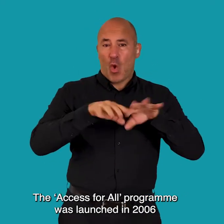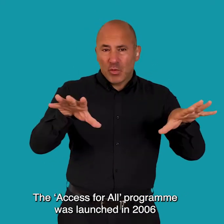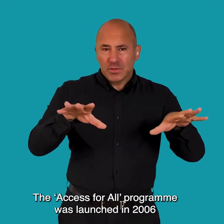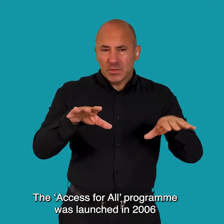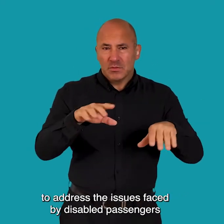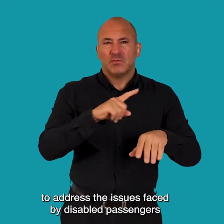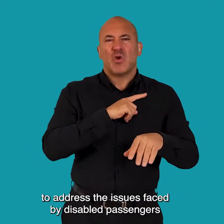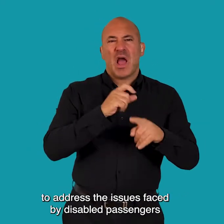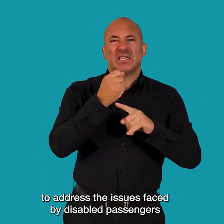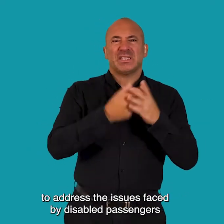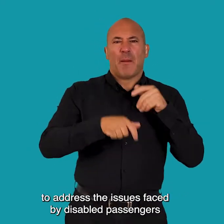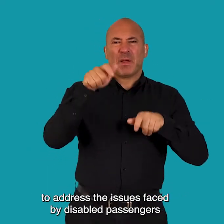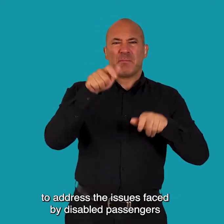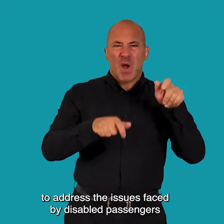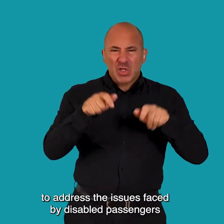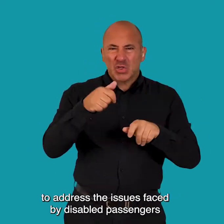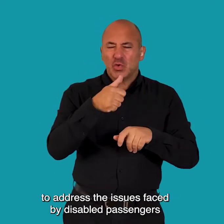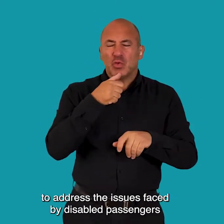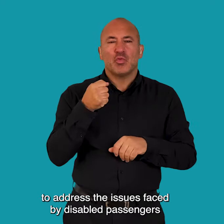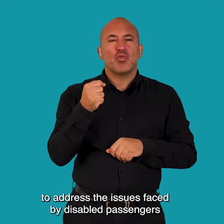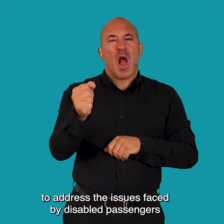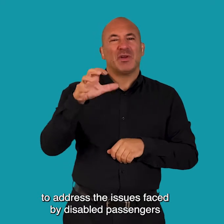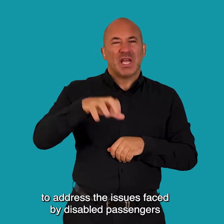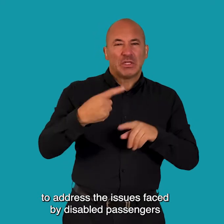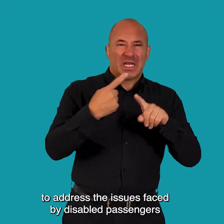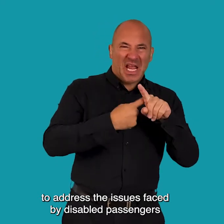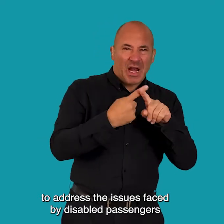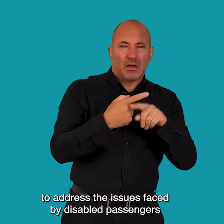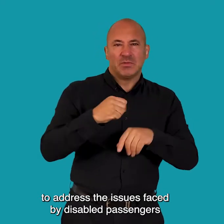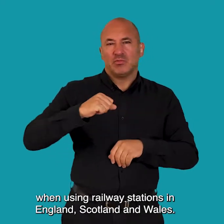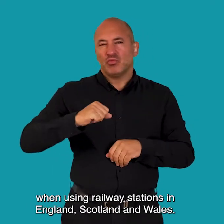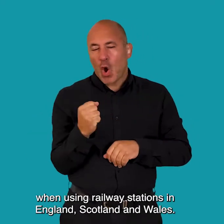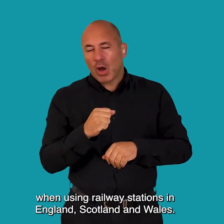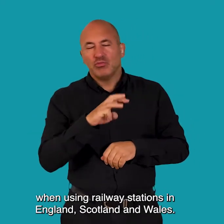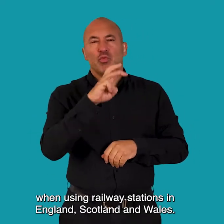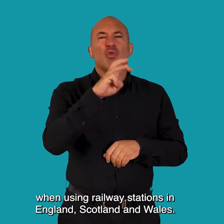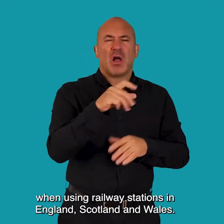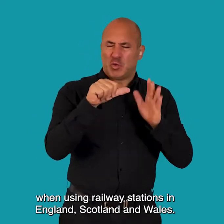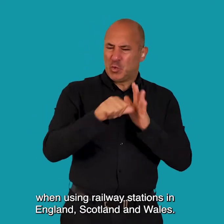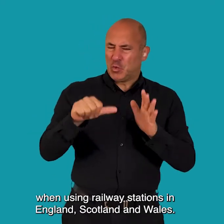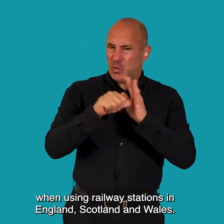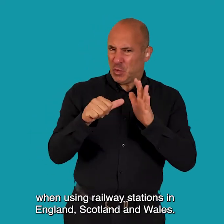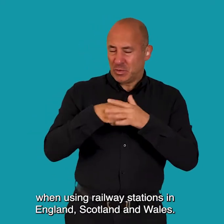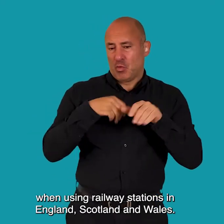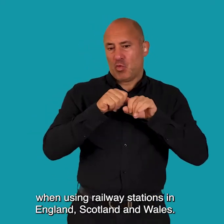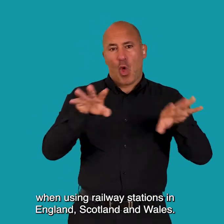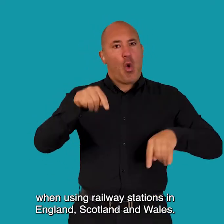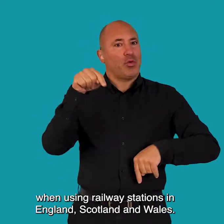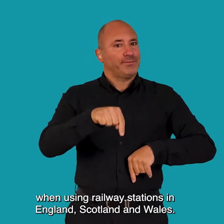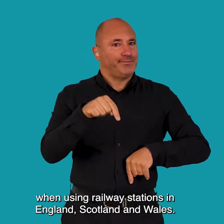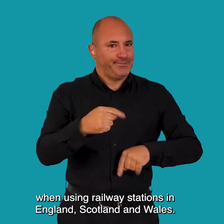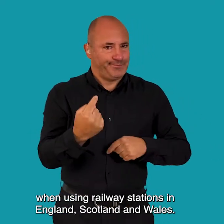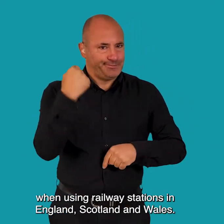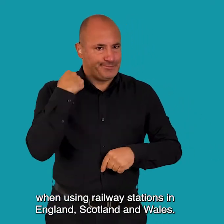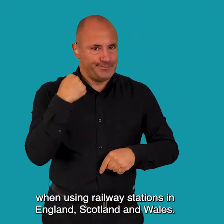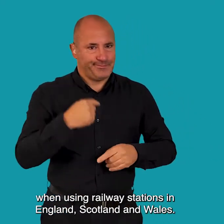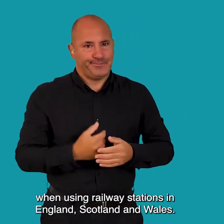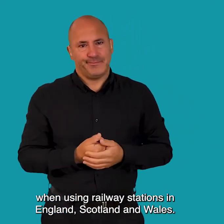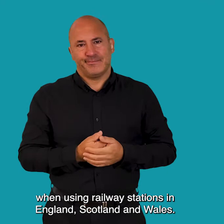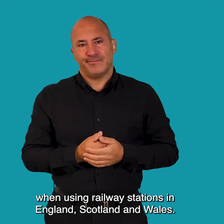2006 to address the issues faced by disabled passengers when using railway stations in England, Scotland and Wales.